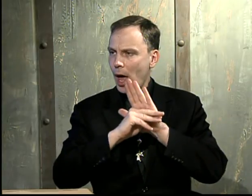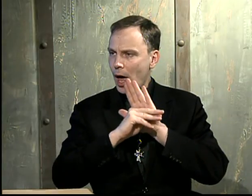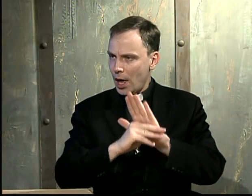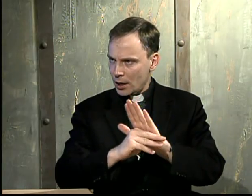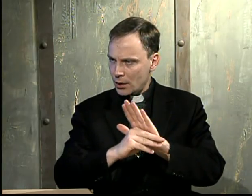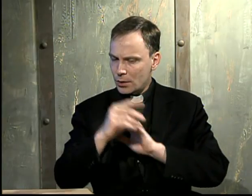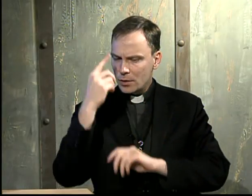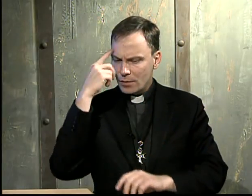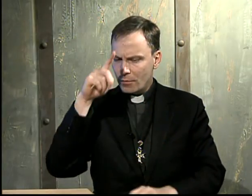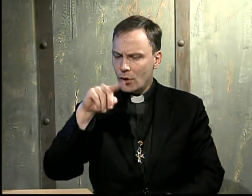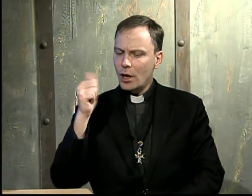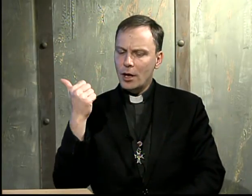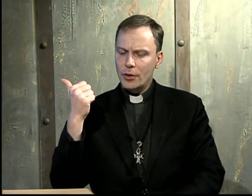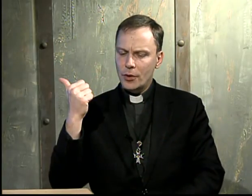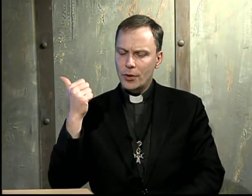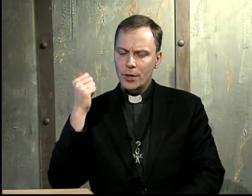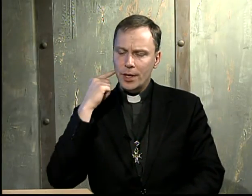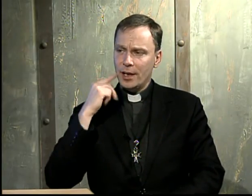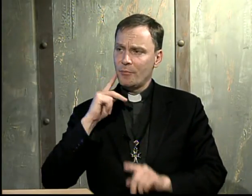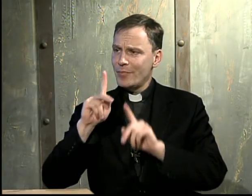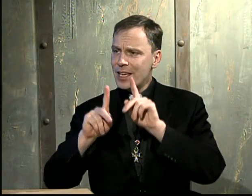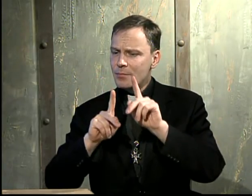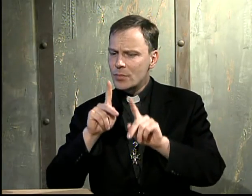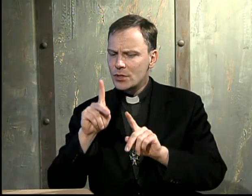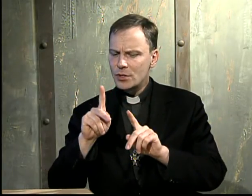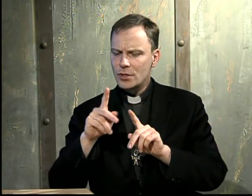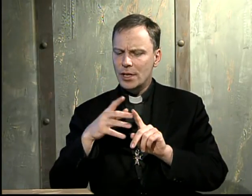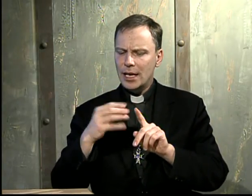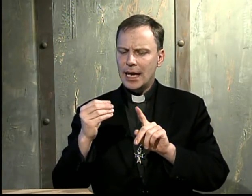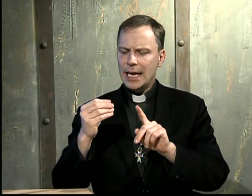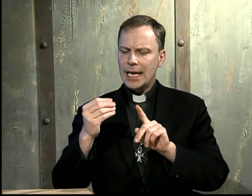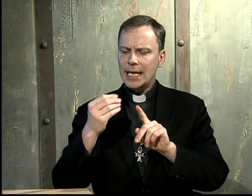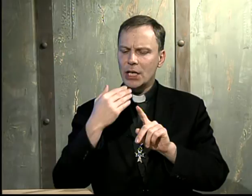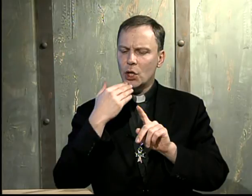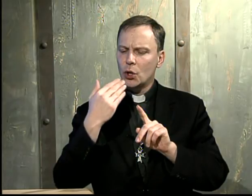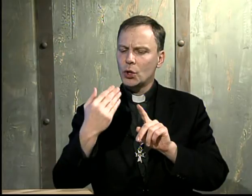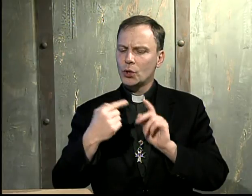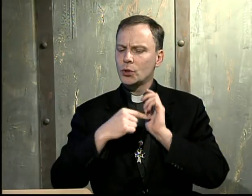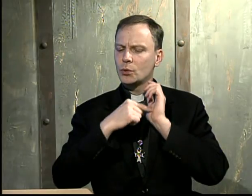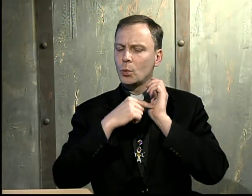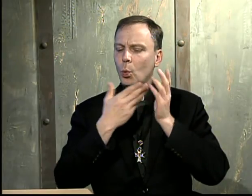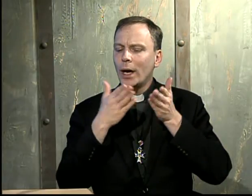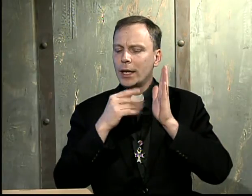And he's a terrific role model for other deaf people.